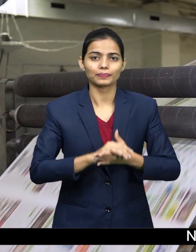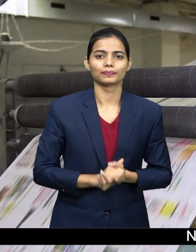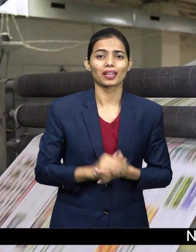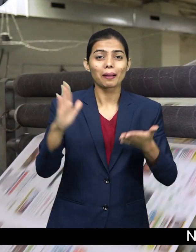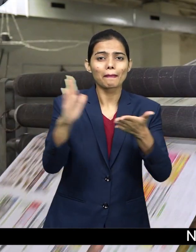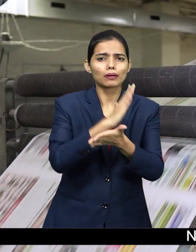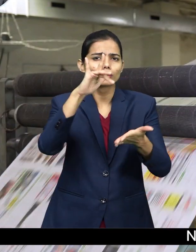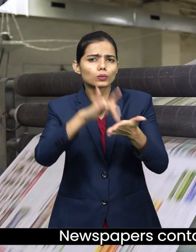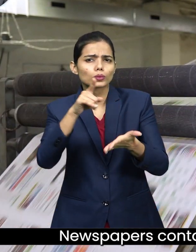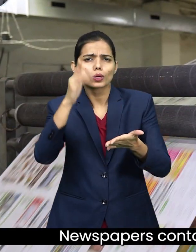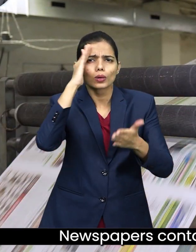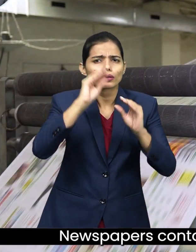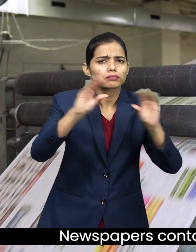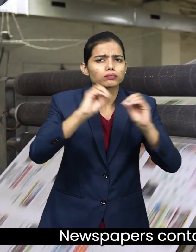Newspapers.